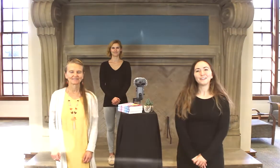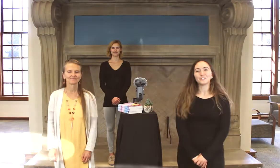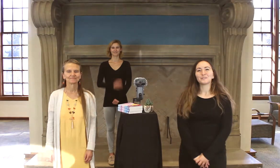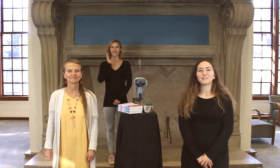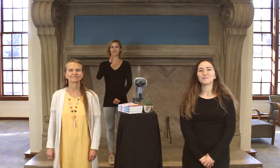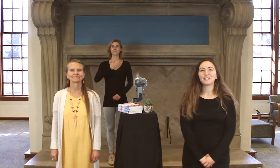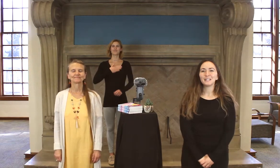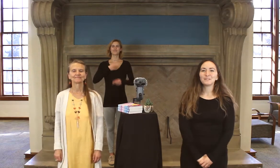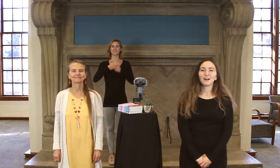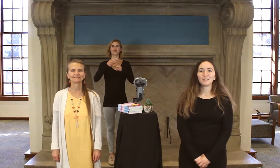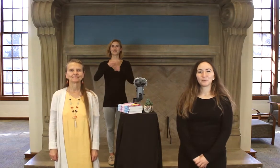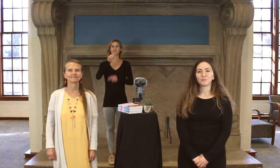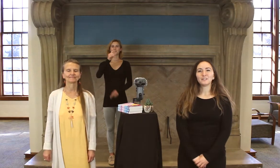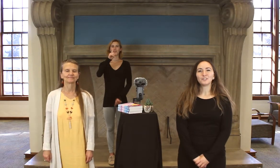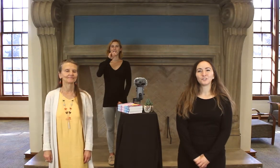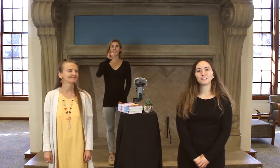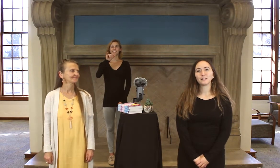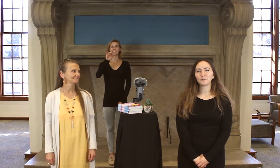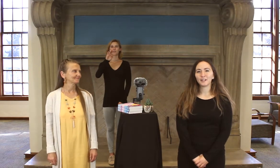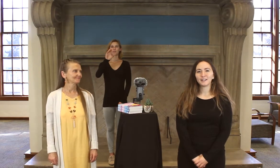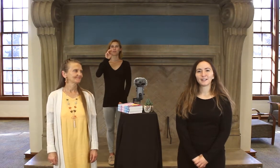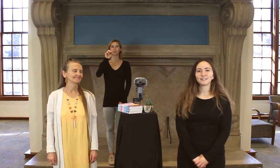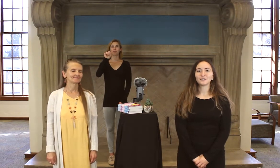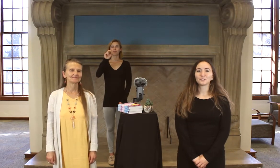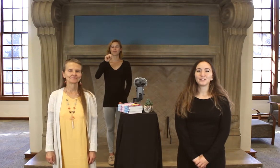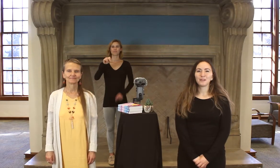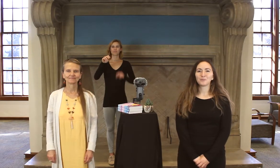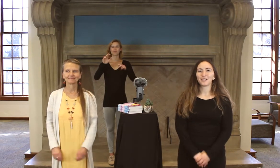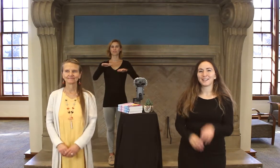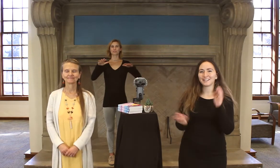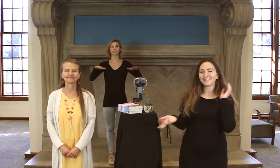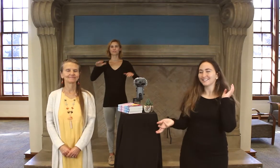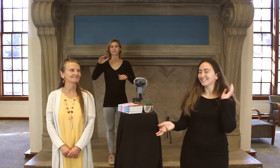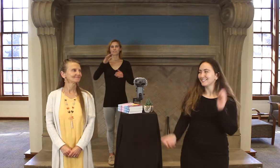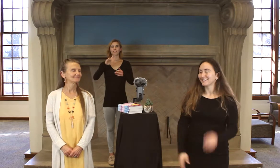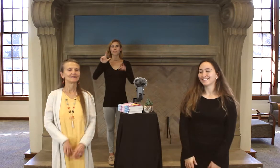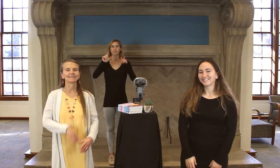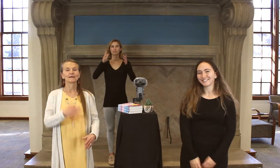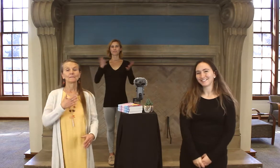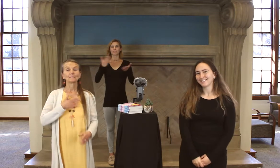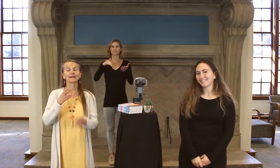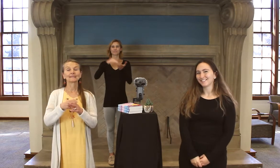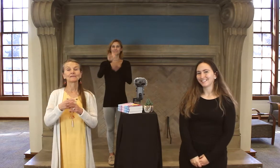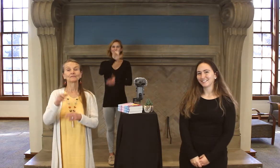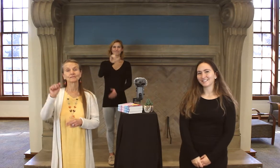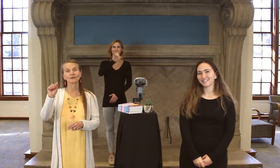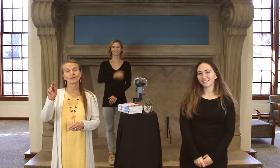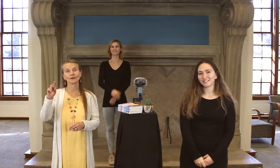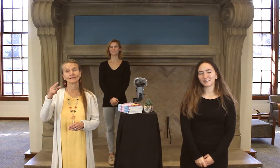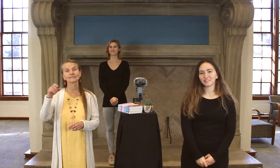Hello, my name is Holly Broman, children's librarian at Central Library, and my name is